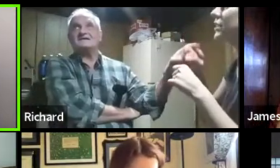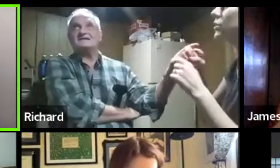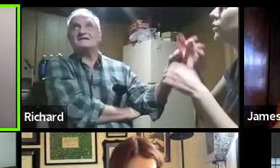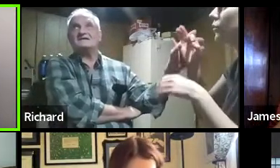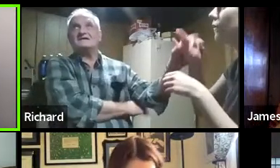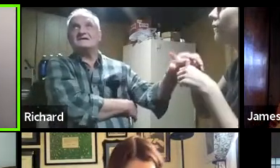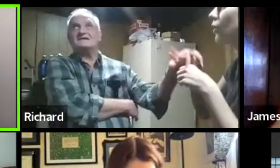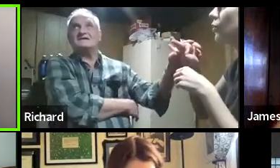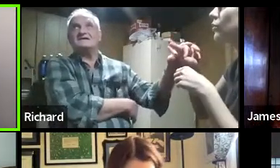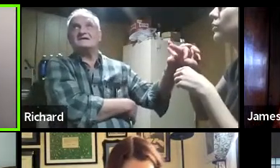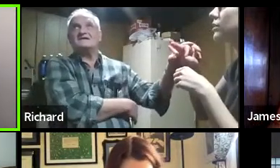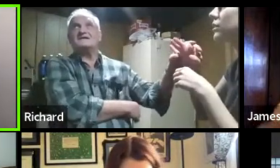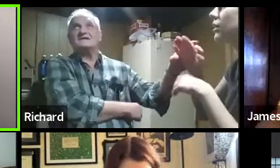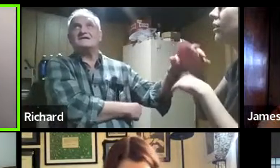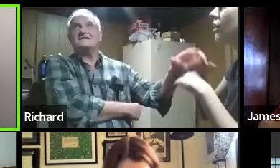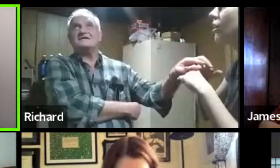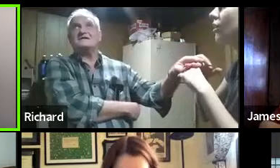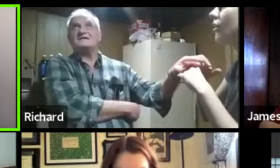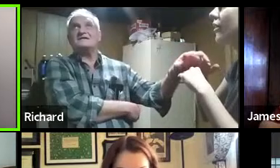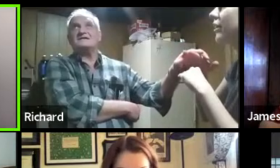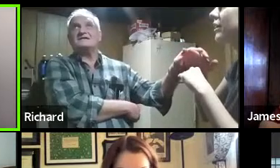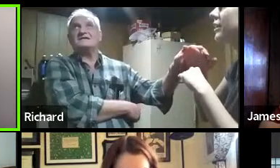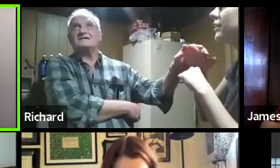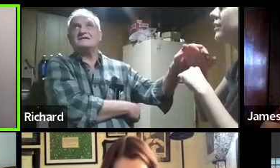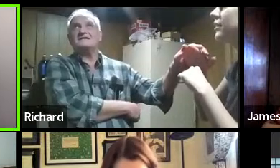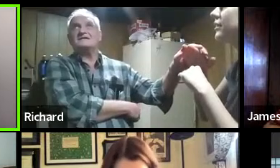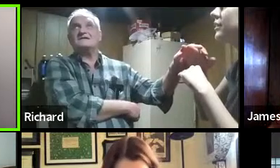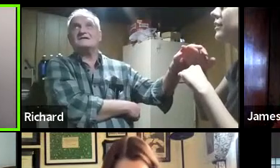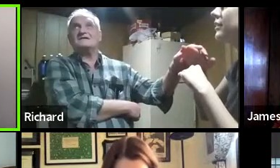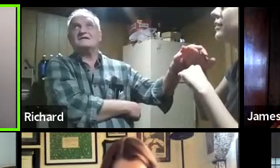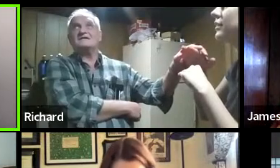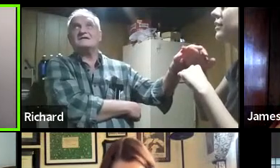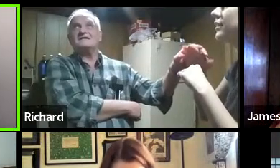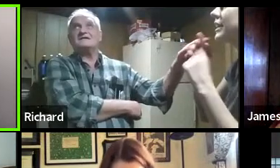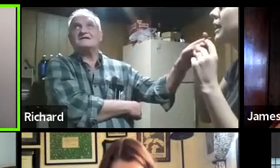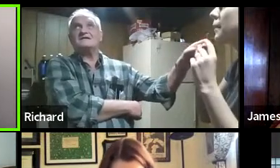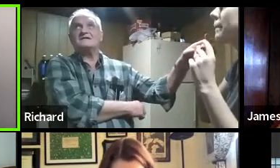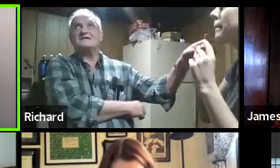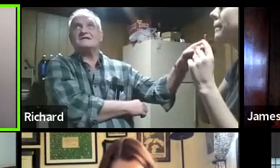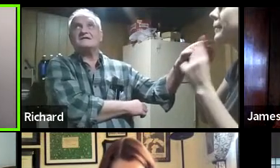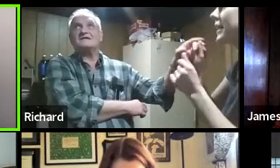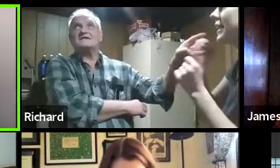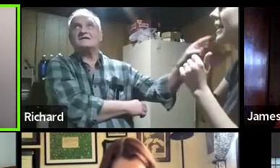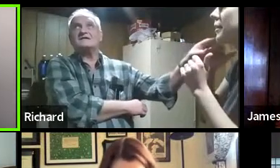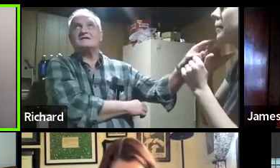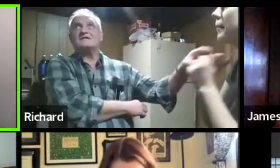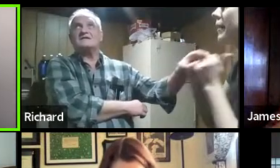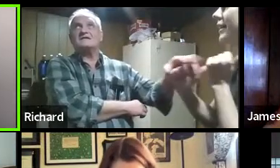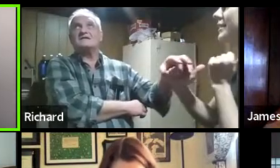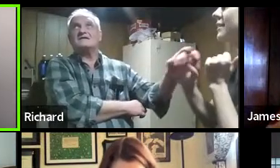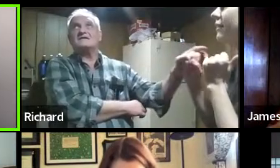on the addition or the immediate passing of the